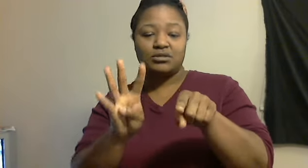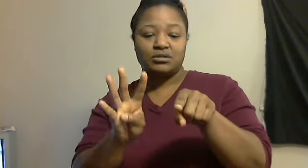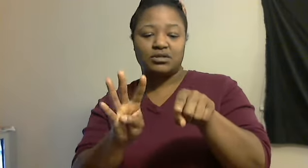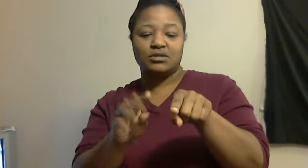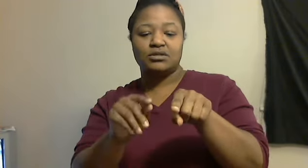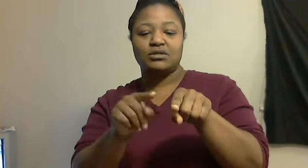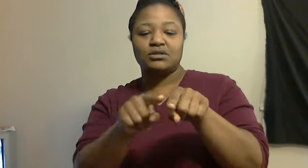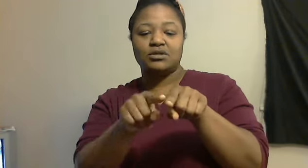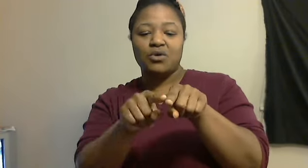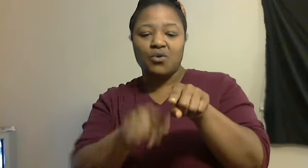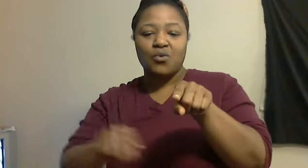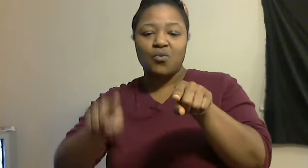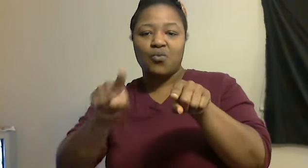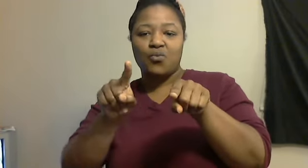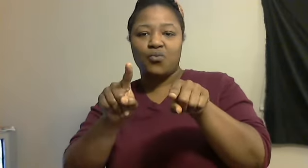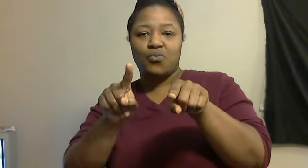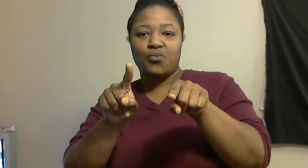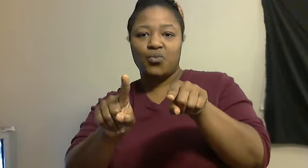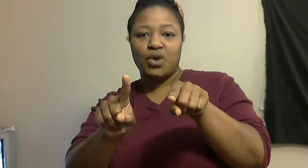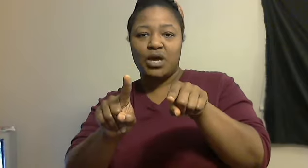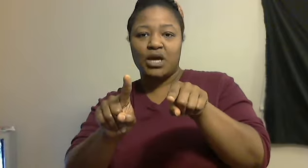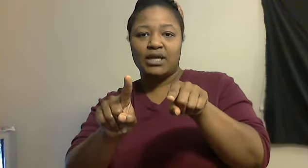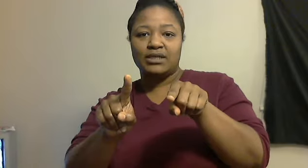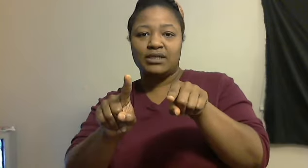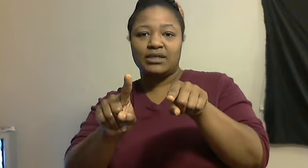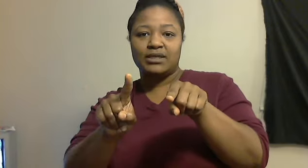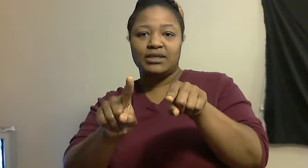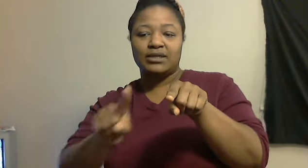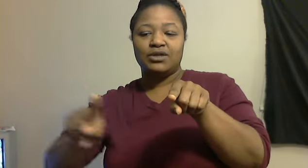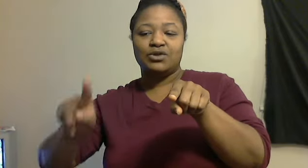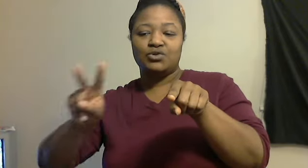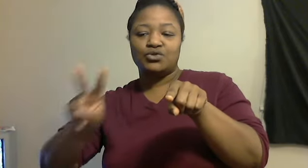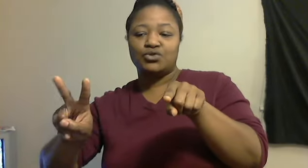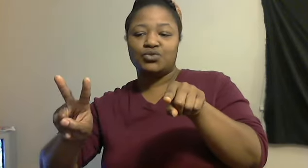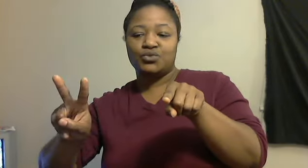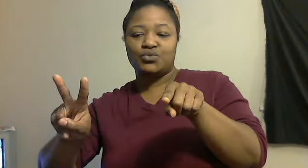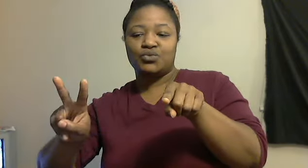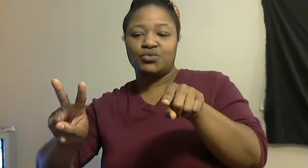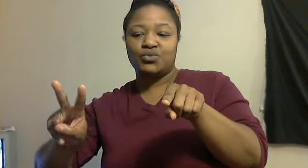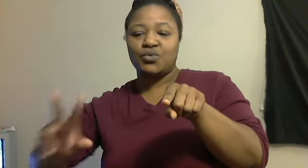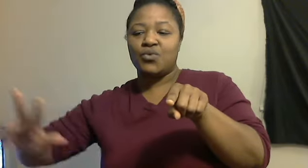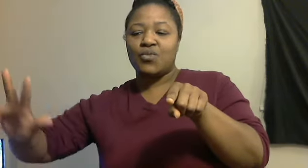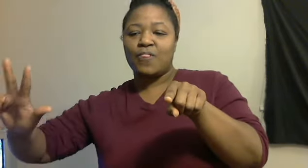4 more. So we go 1, 2, 3,